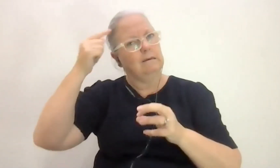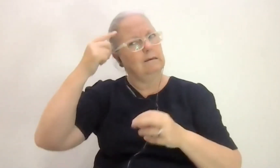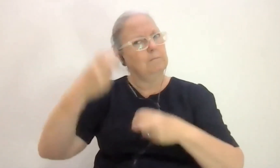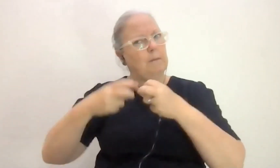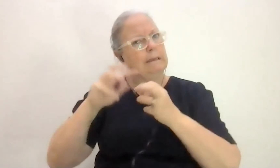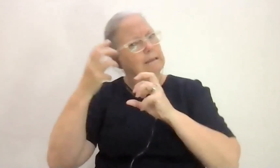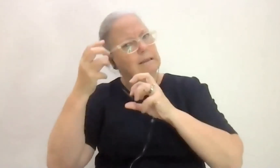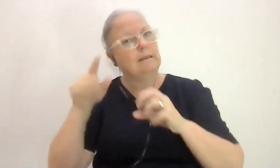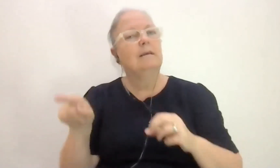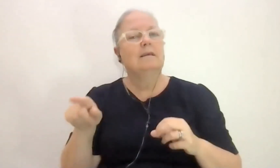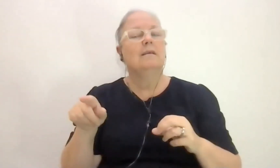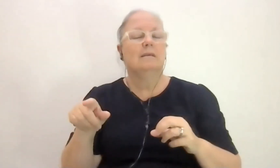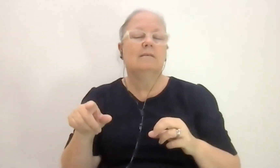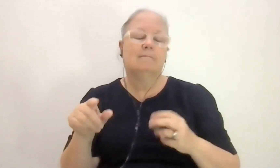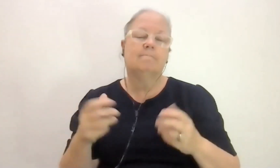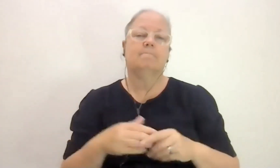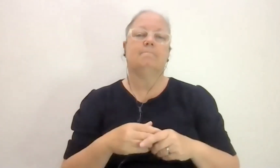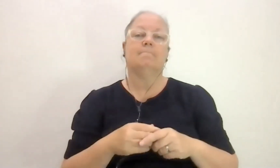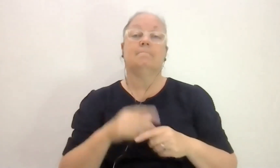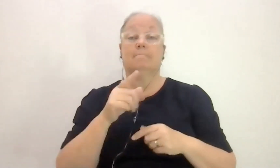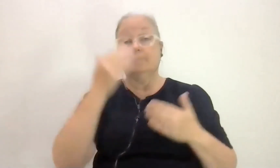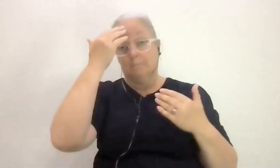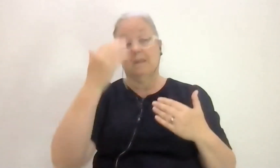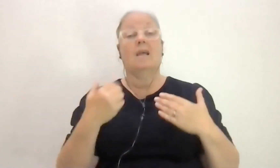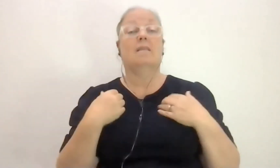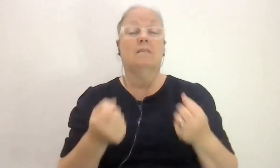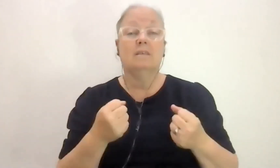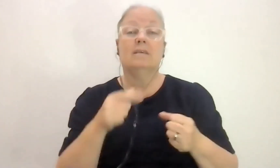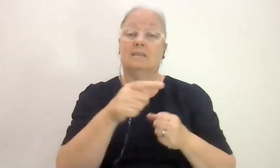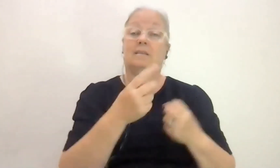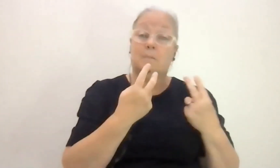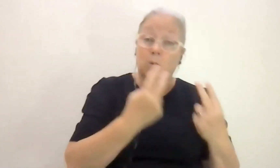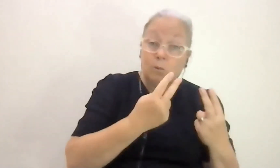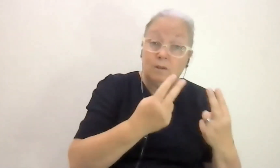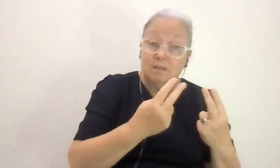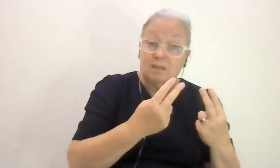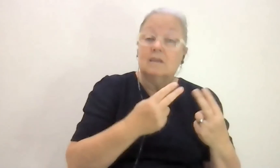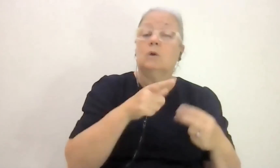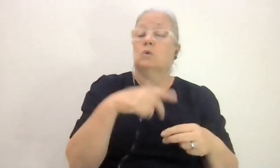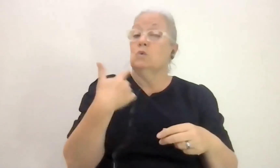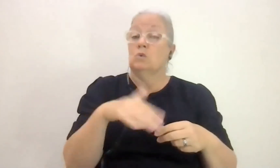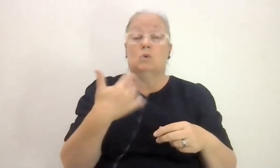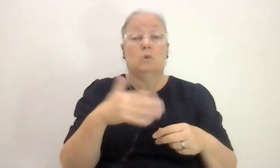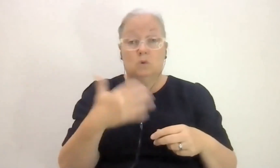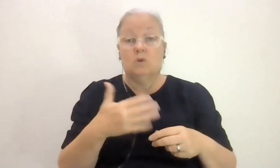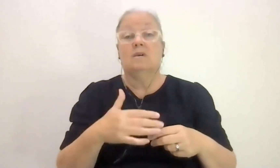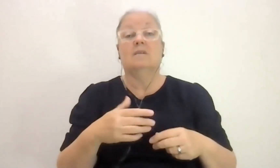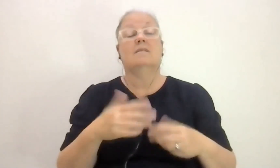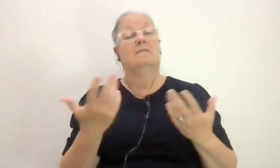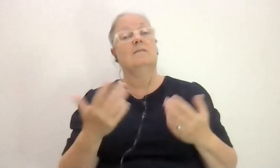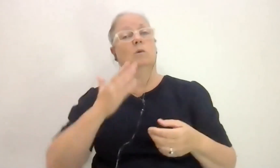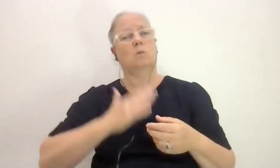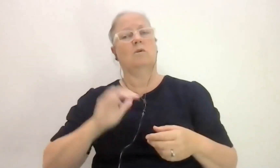health component is also very crucial and very complex issue to the universal health care